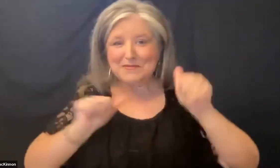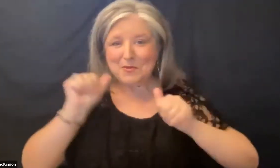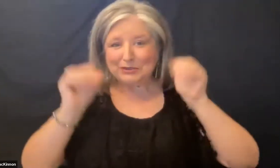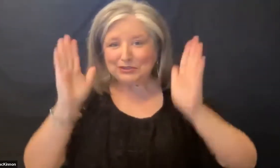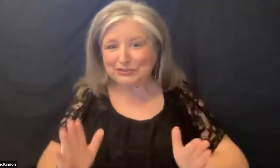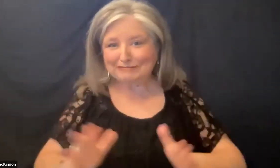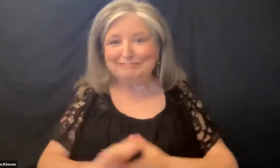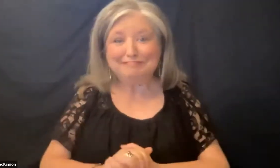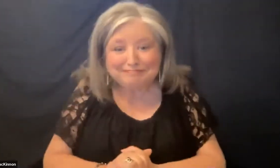amazing performers.